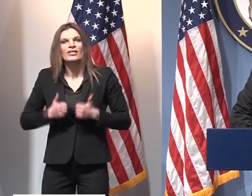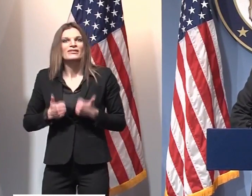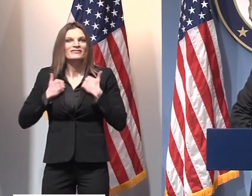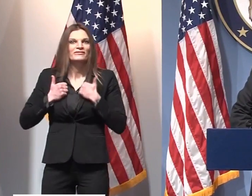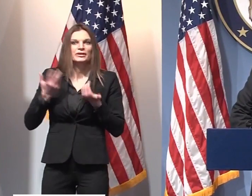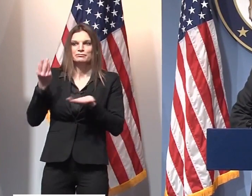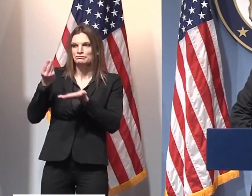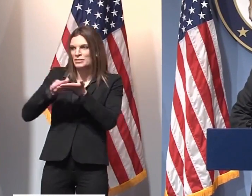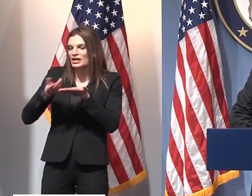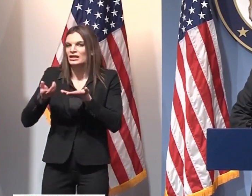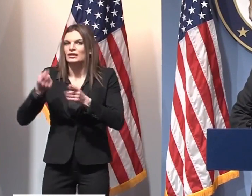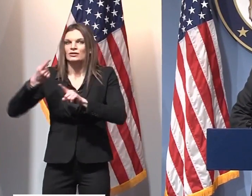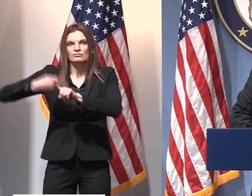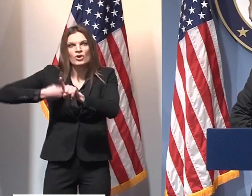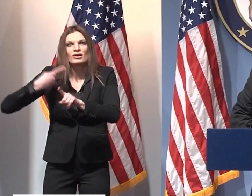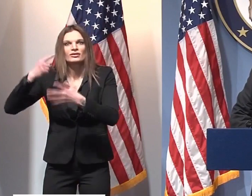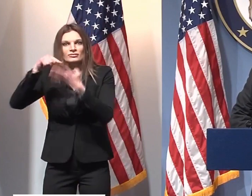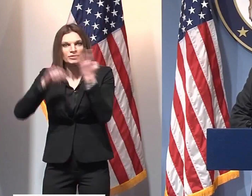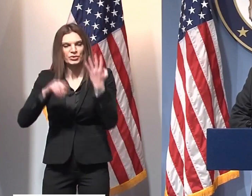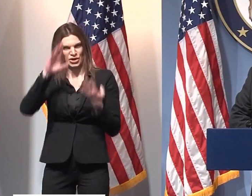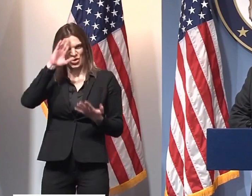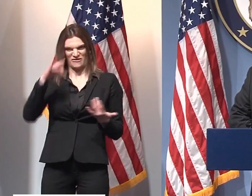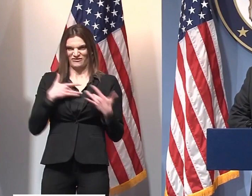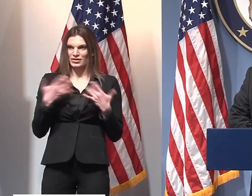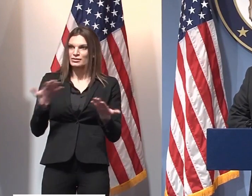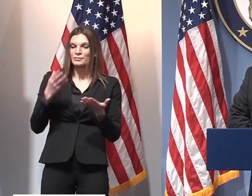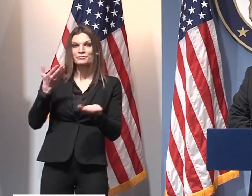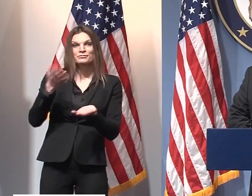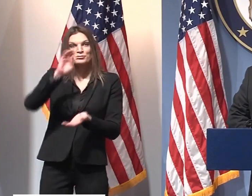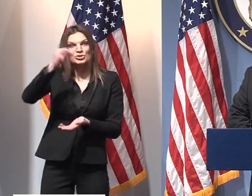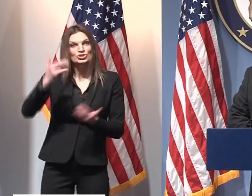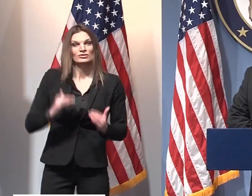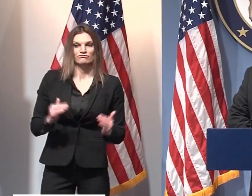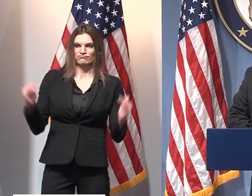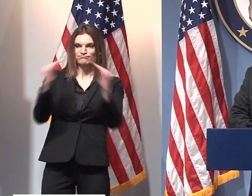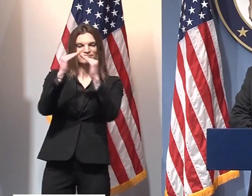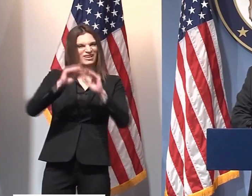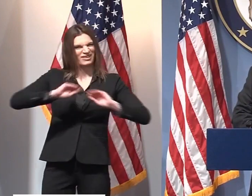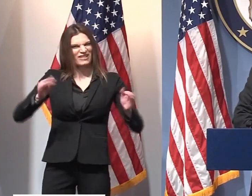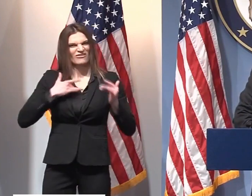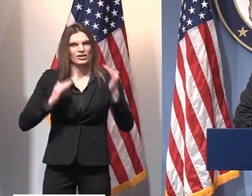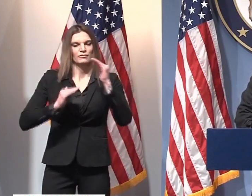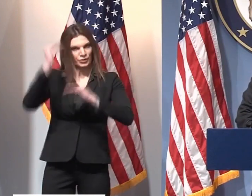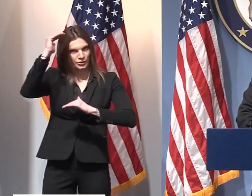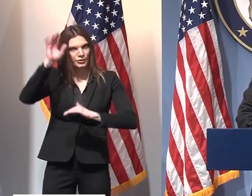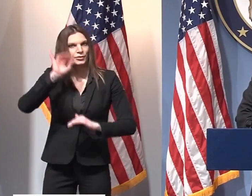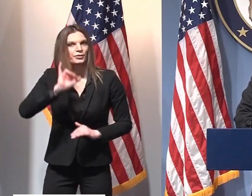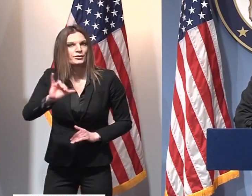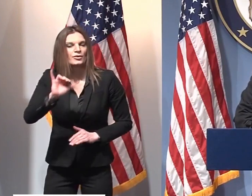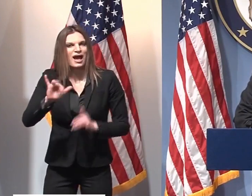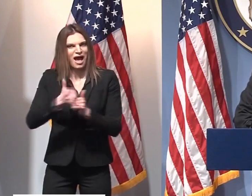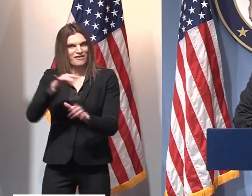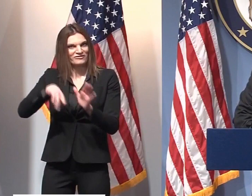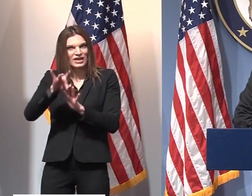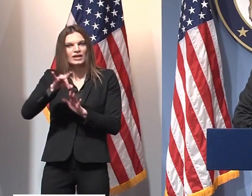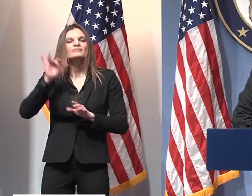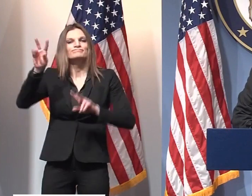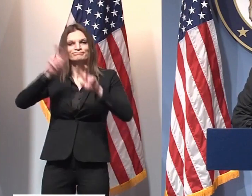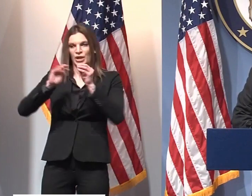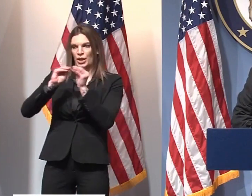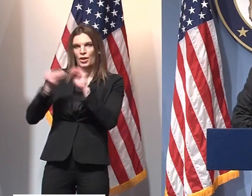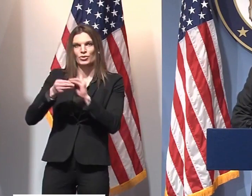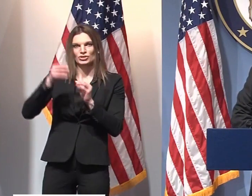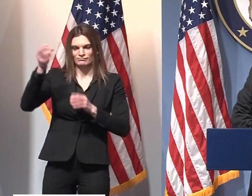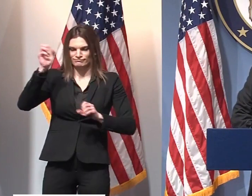for an uneven economic recovery in Michigan. In looking at real measurable data to identify those